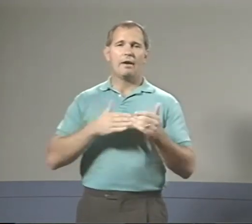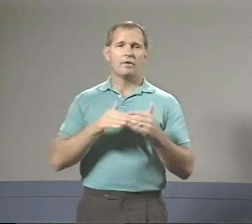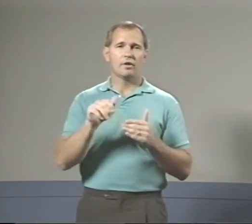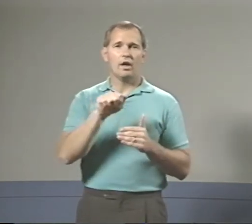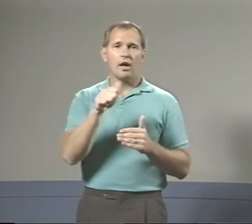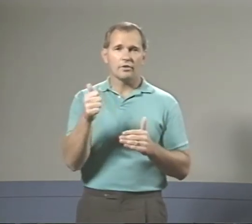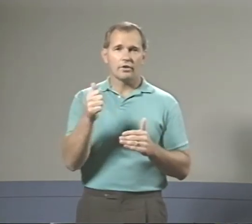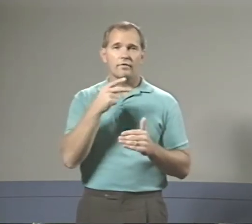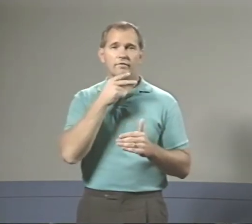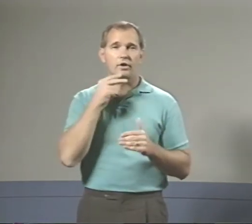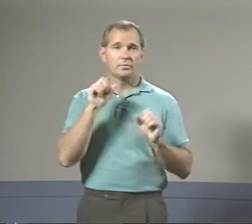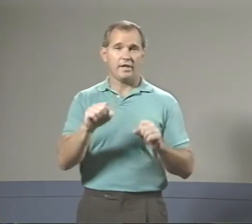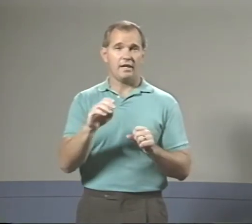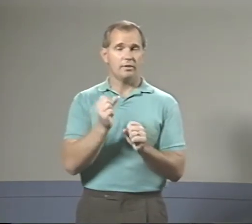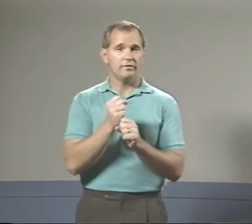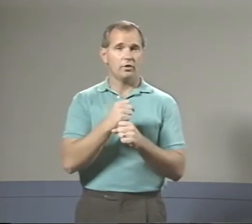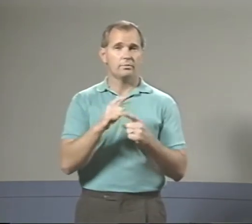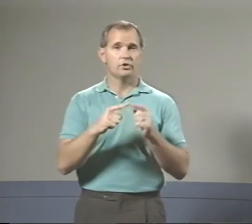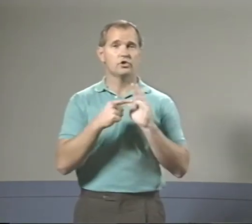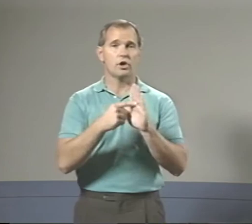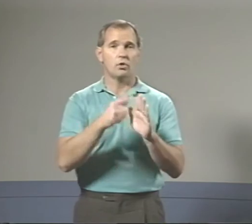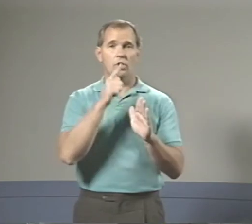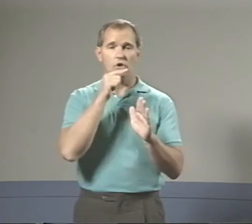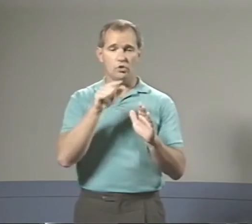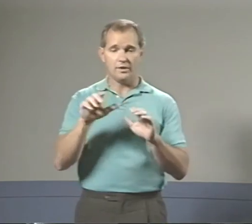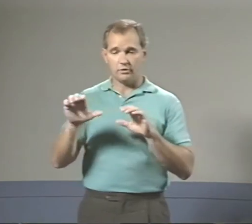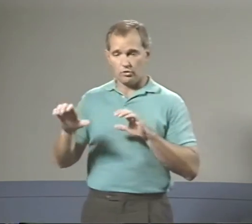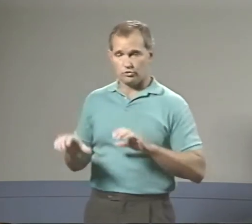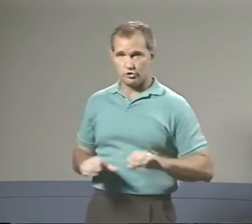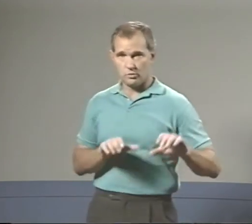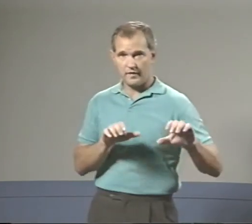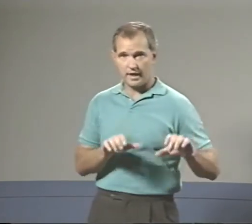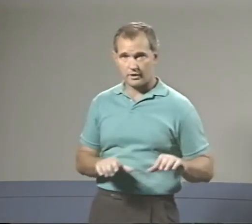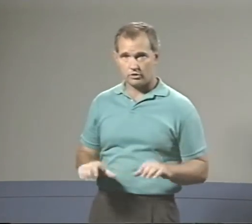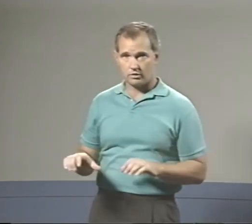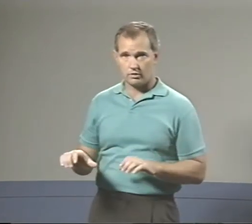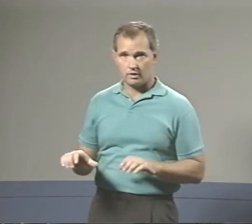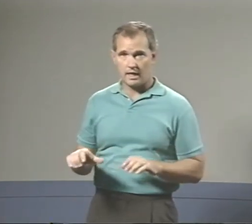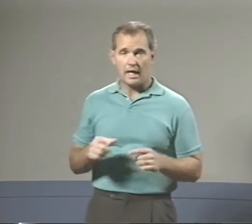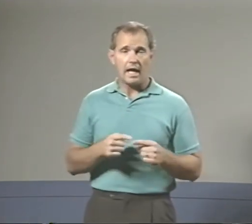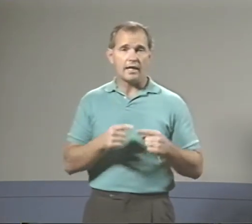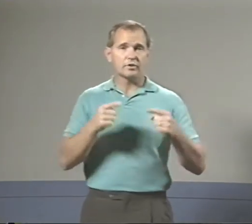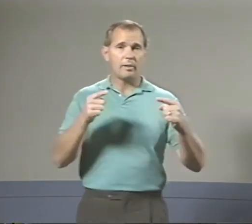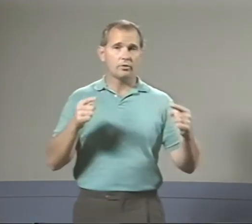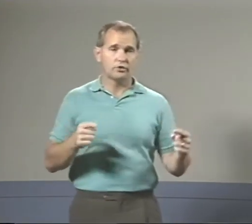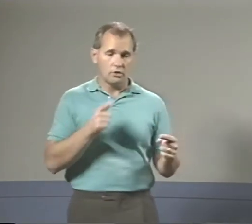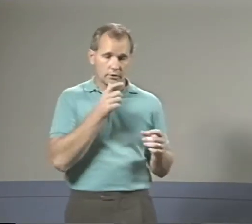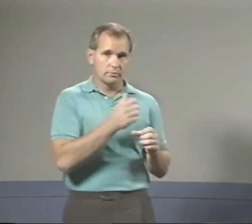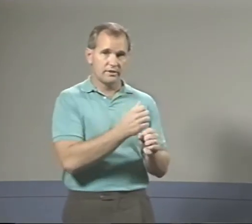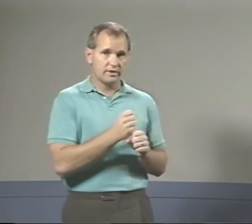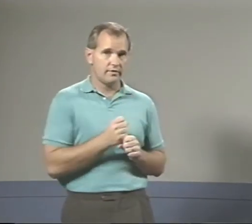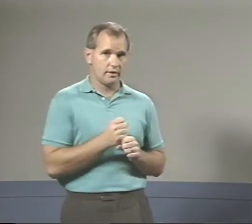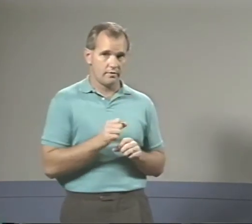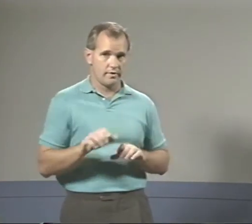However, other verbs can be formed to show who is doing the action as opposed to who is receiving the